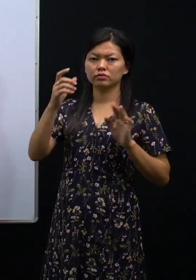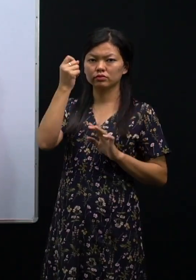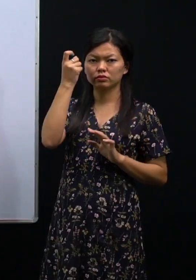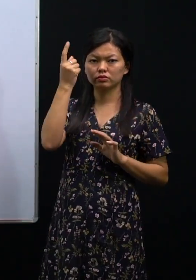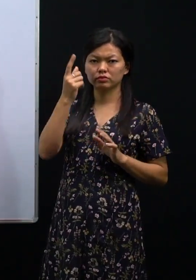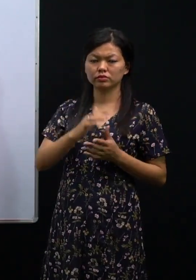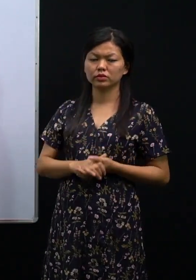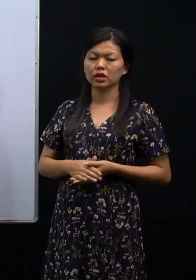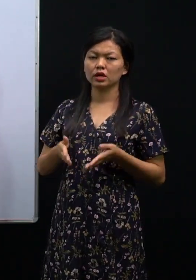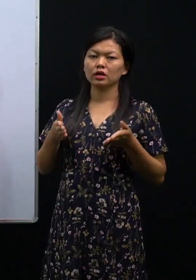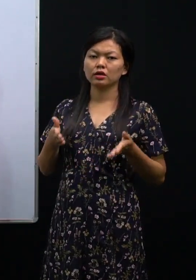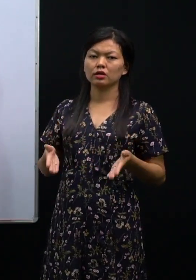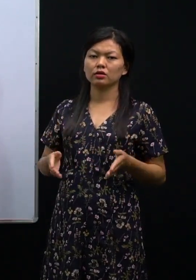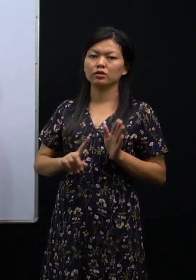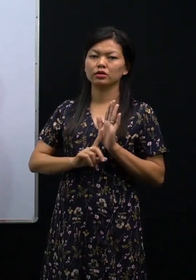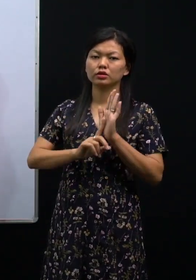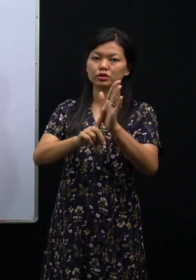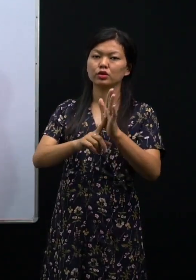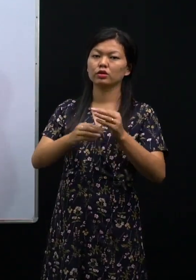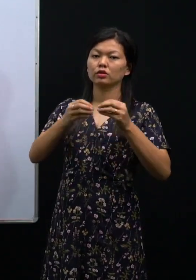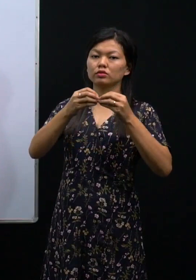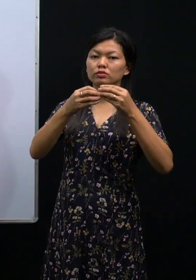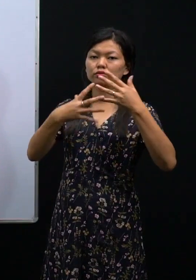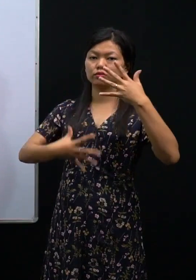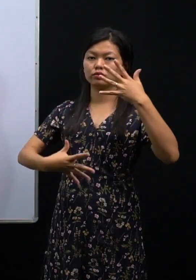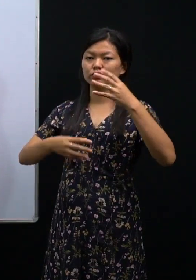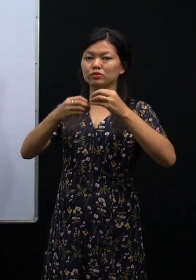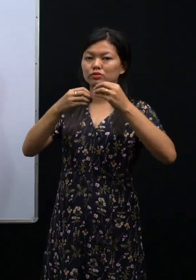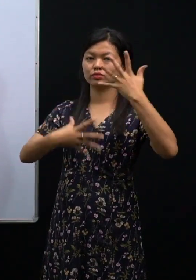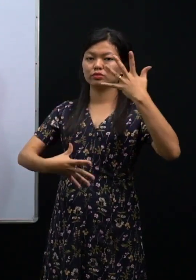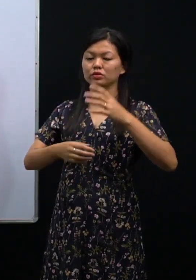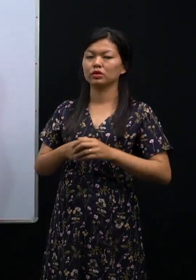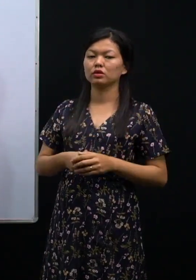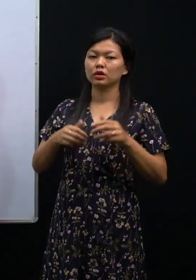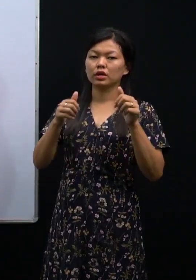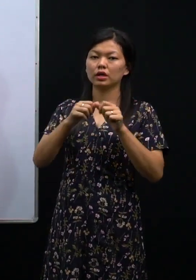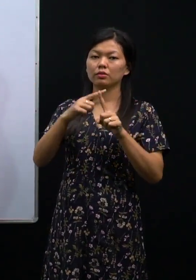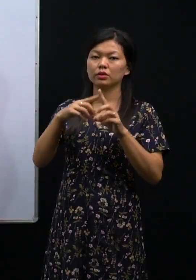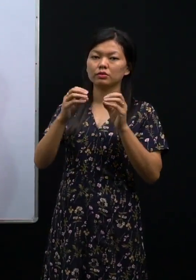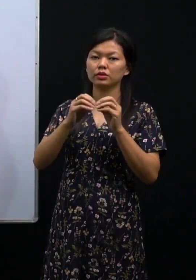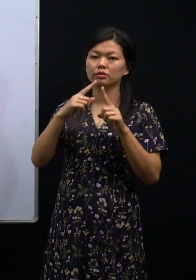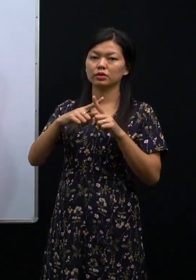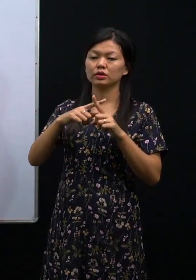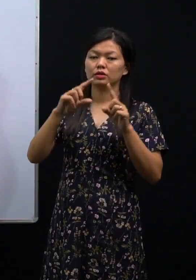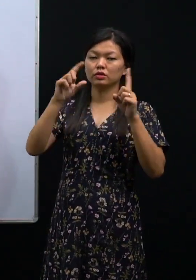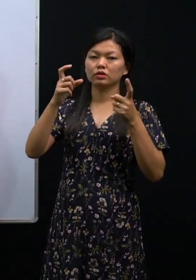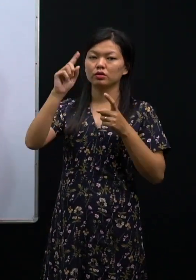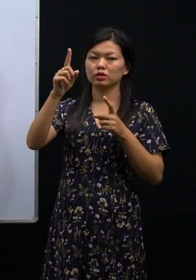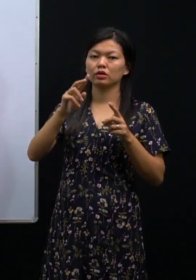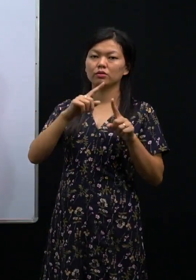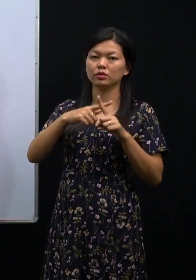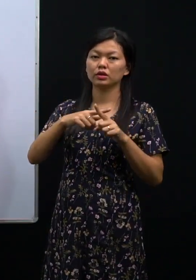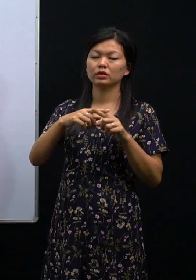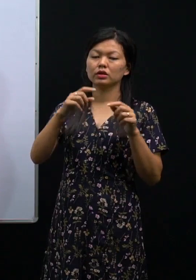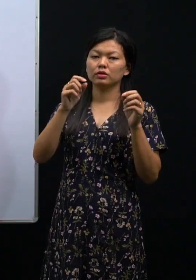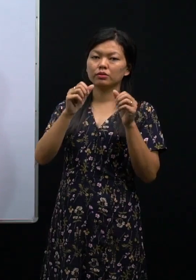or not? Now I show you the expand. I'll show you the one big formula, A plus B plus C whole square is equal to A square plus B square plus